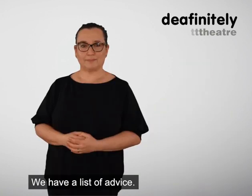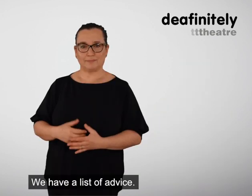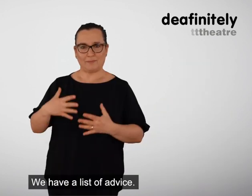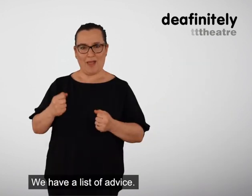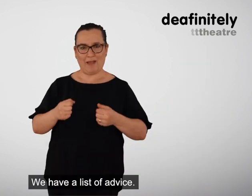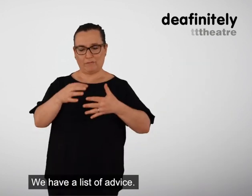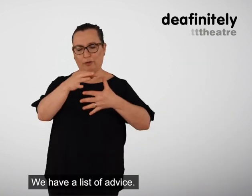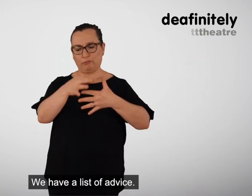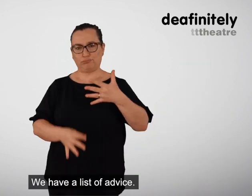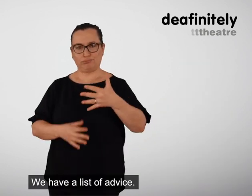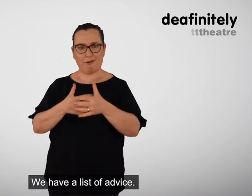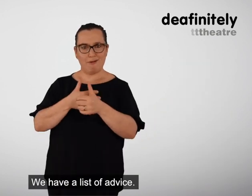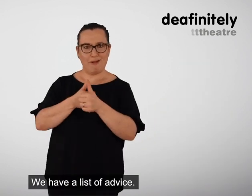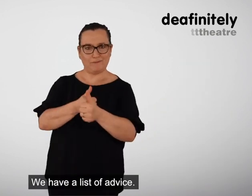We have a list of advice.